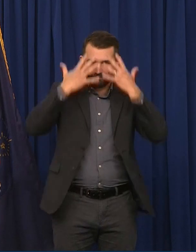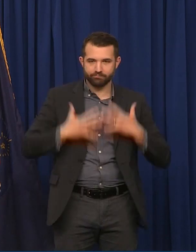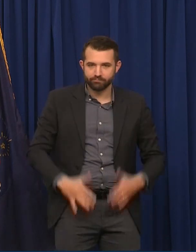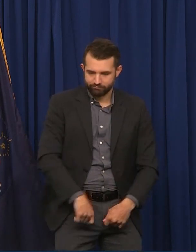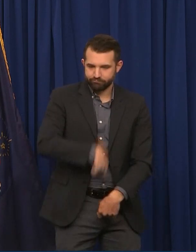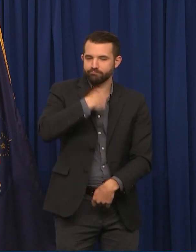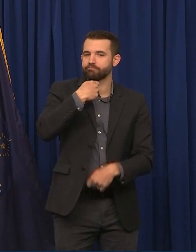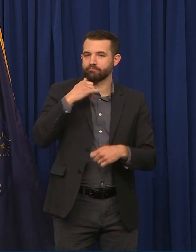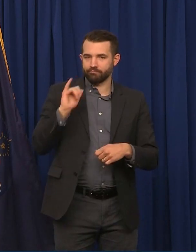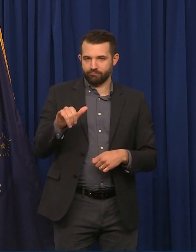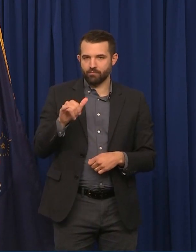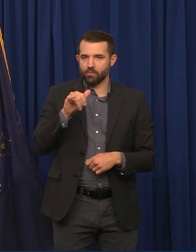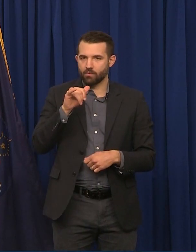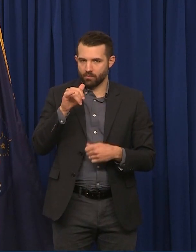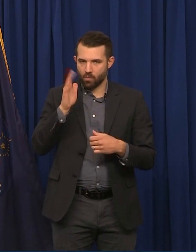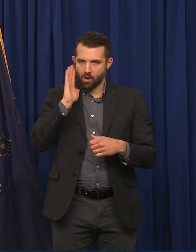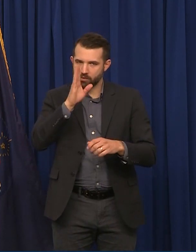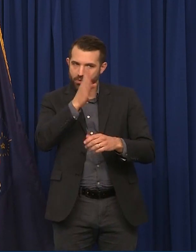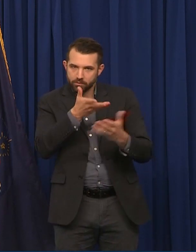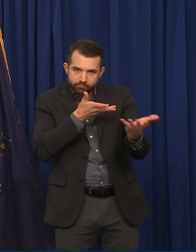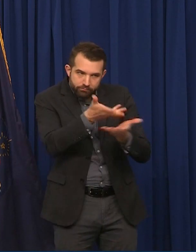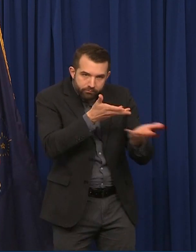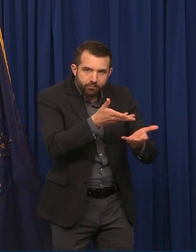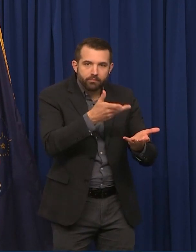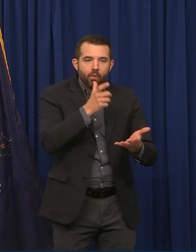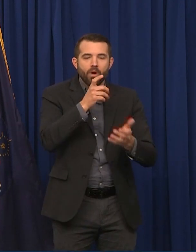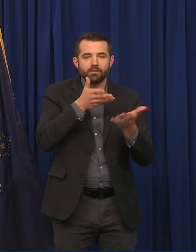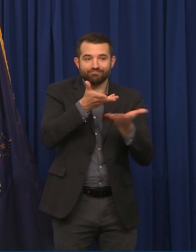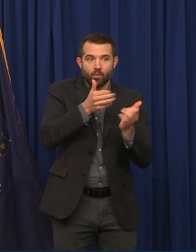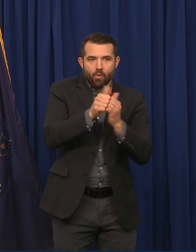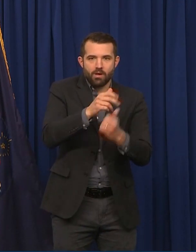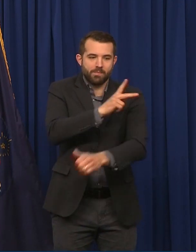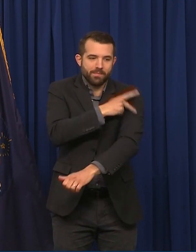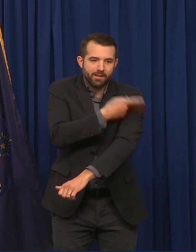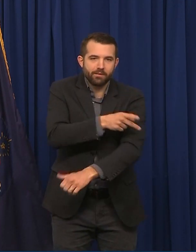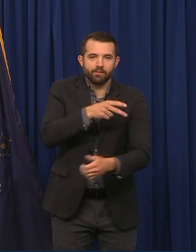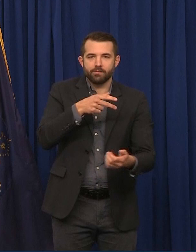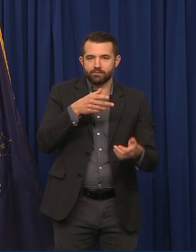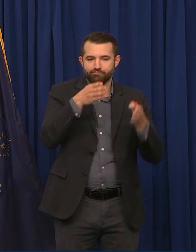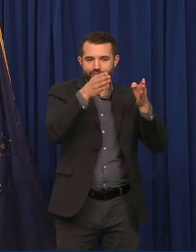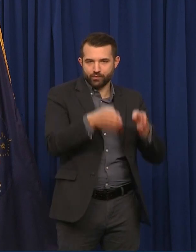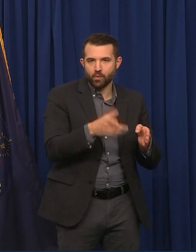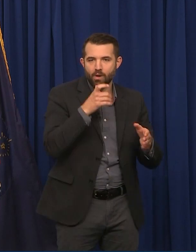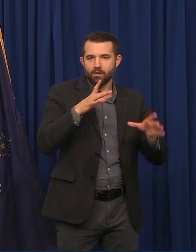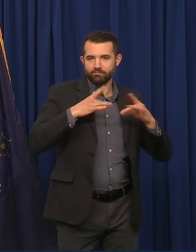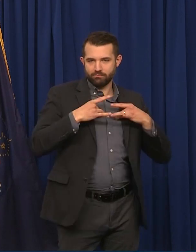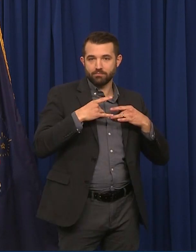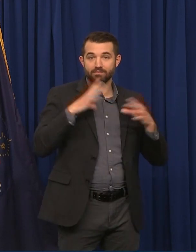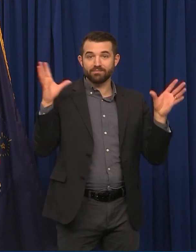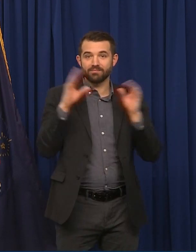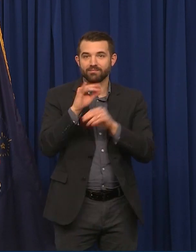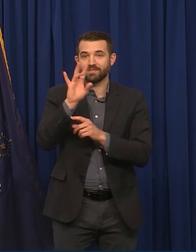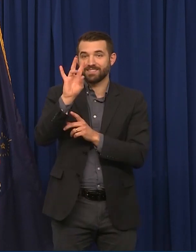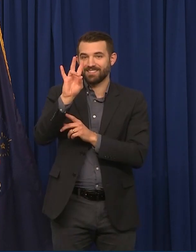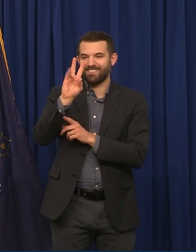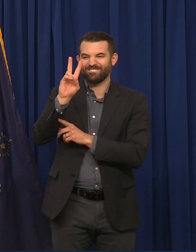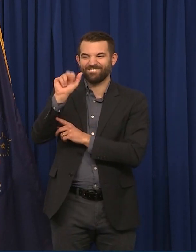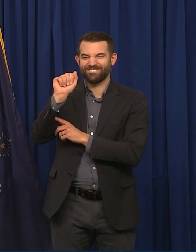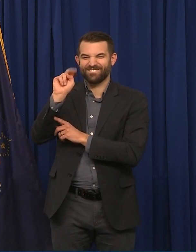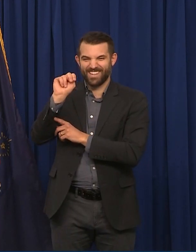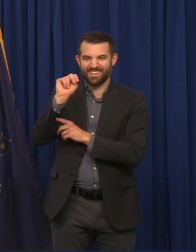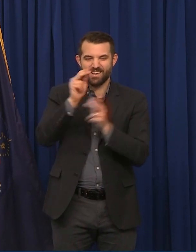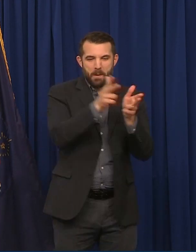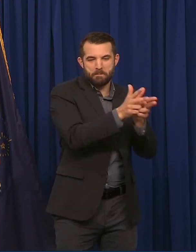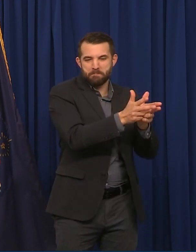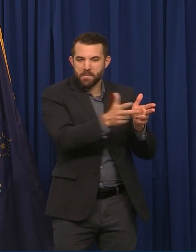across the state. That's 7 full vans of protective equipment that are being distributed as we speak